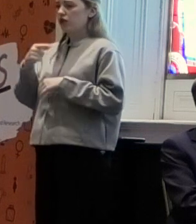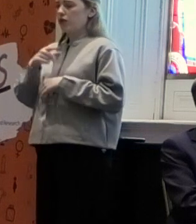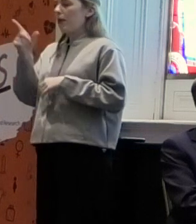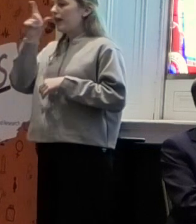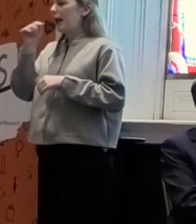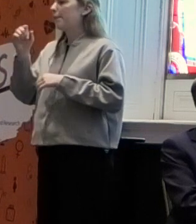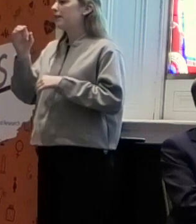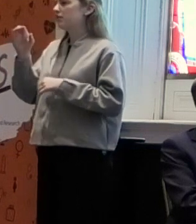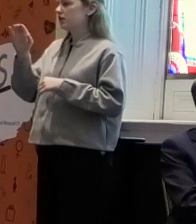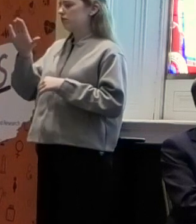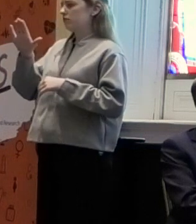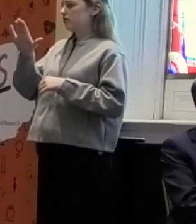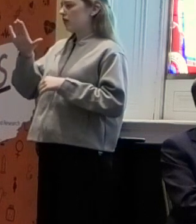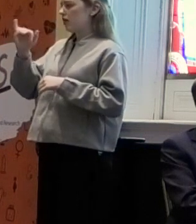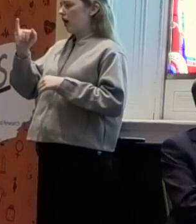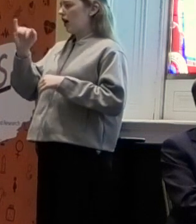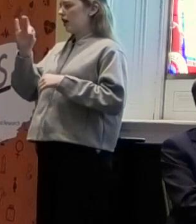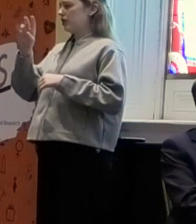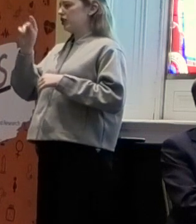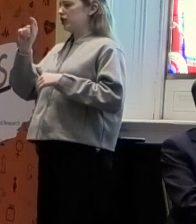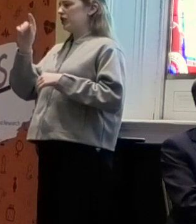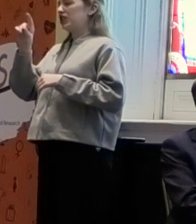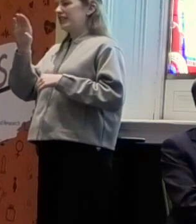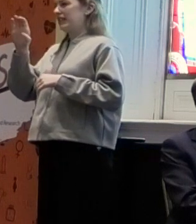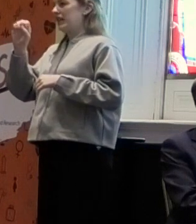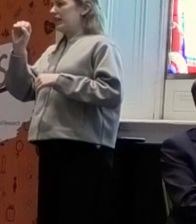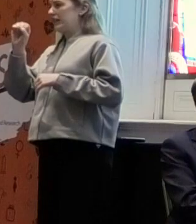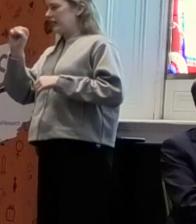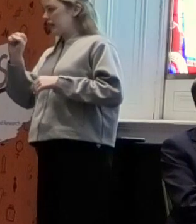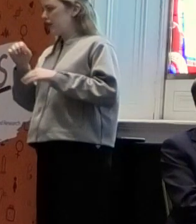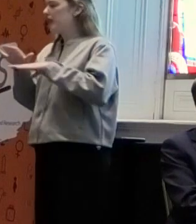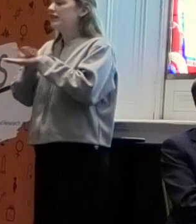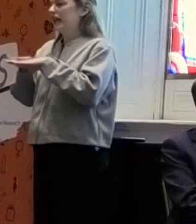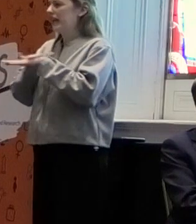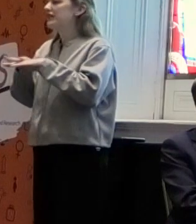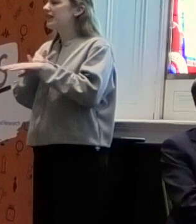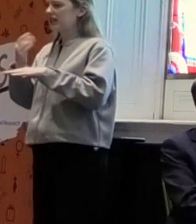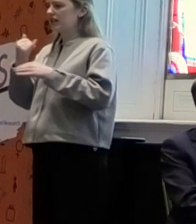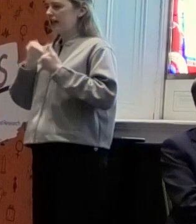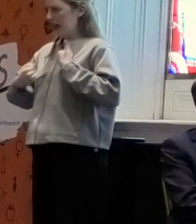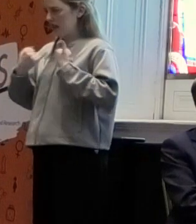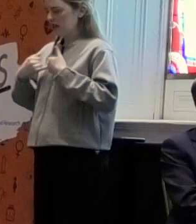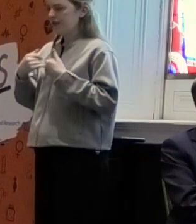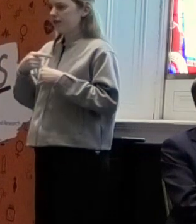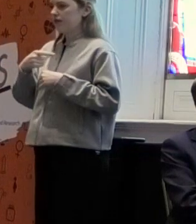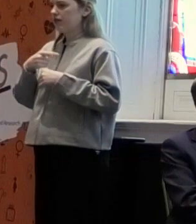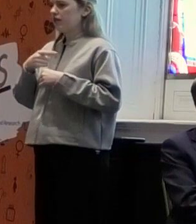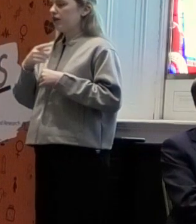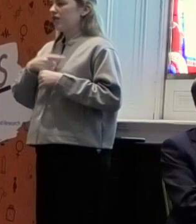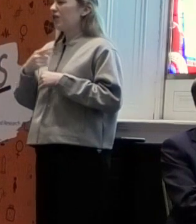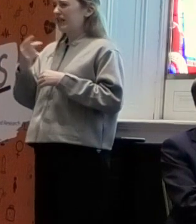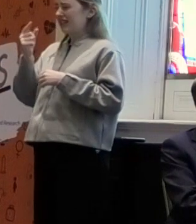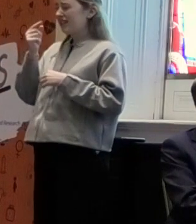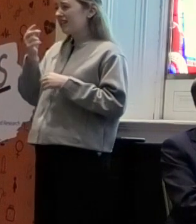sclerosis. Lichen It's a sclerosis. skin condition. Yeah. But because it affects women 10 times more commonly than men, Right. you know, it's almost